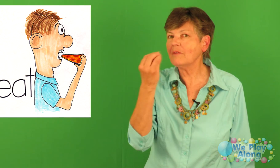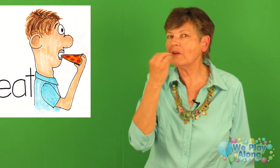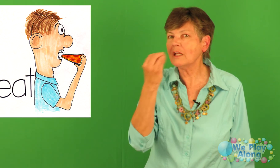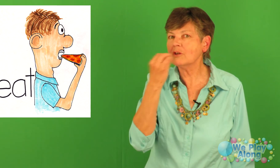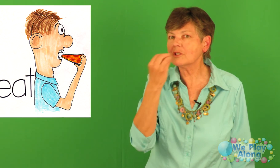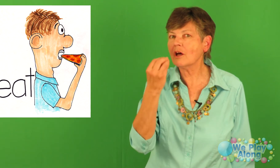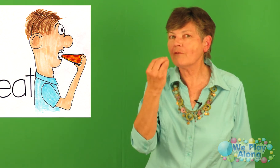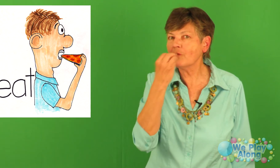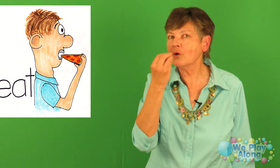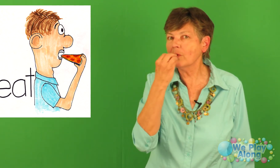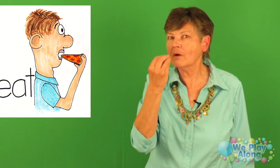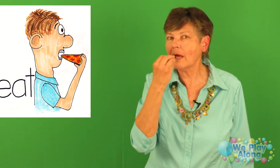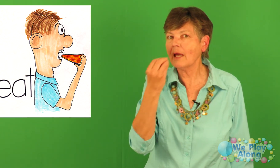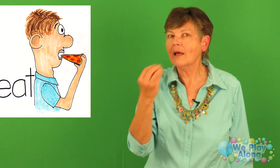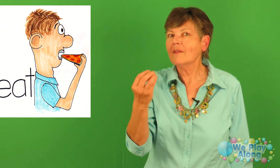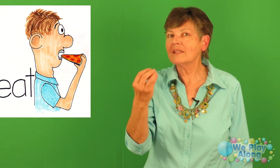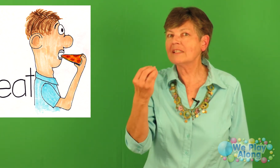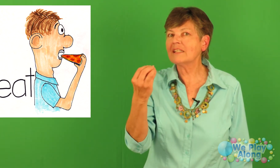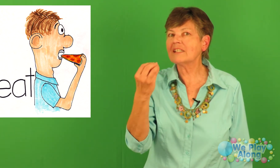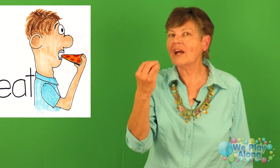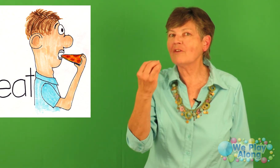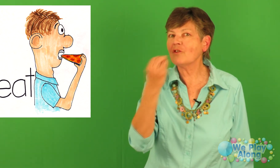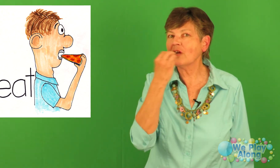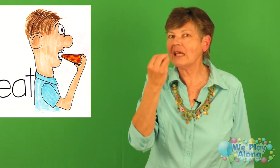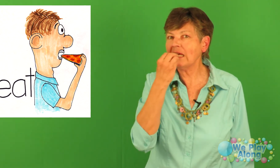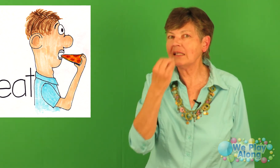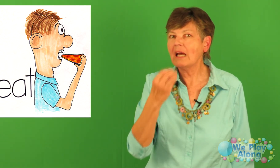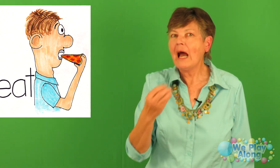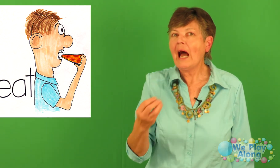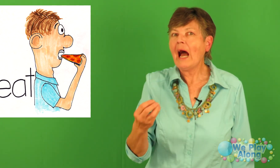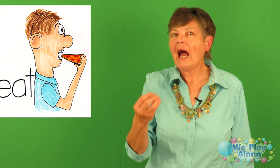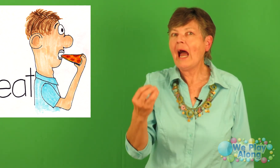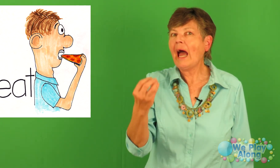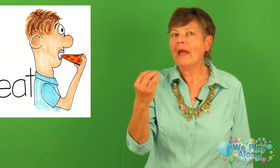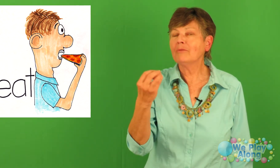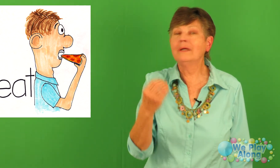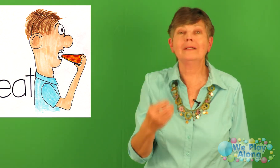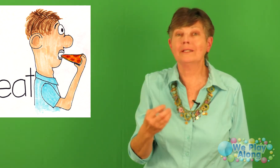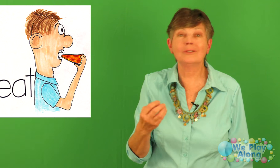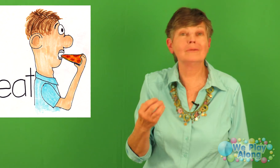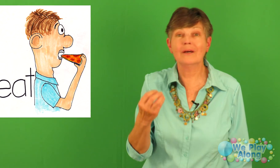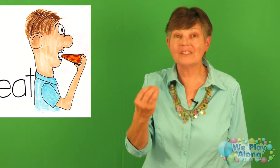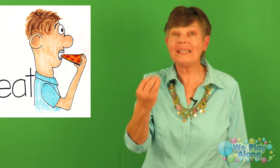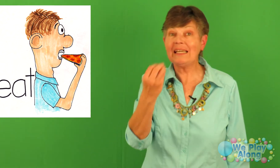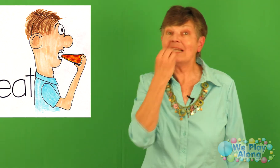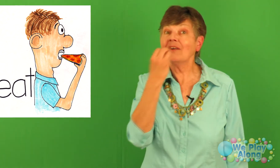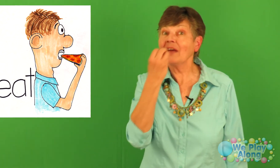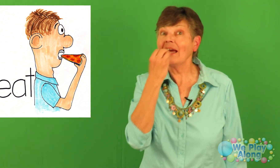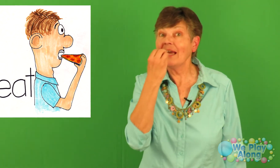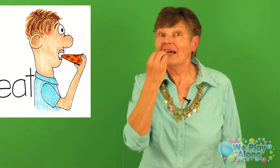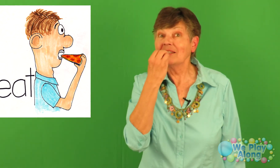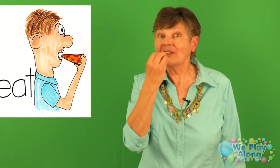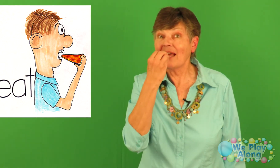feeding yourself food, okay? This is a sign for eat. I really do love to eat, okay? So that's